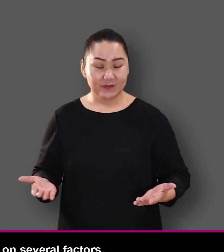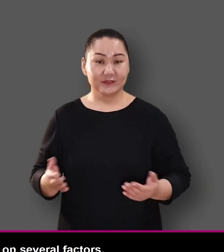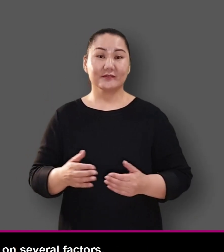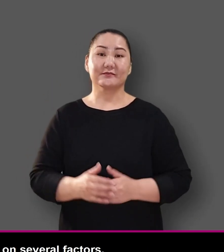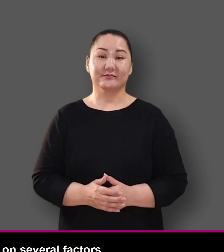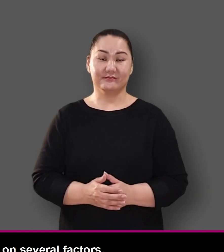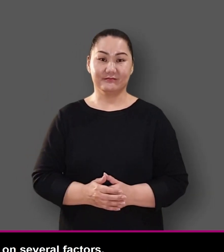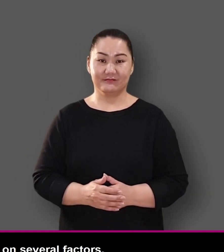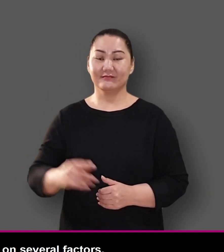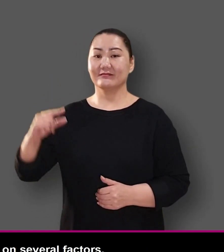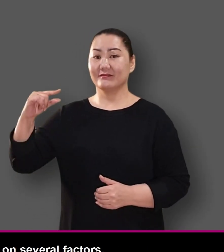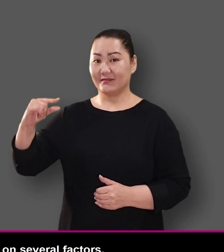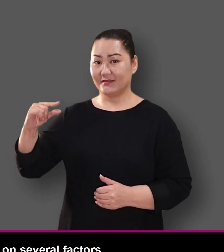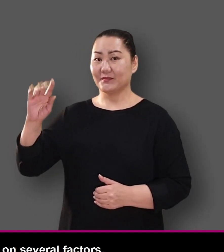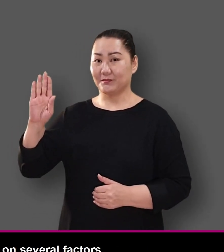GBV is based on several factors.